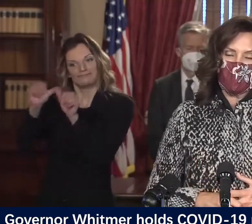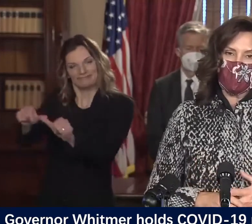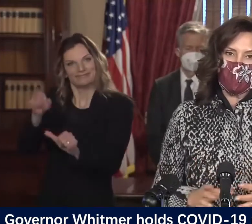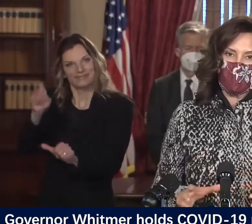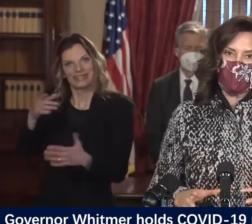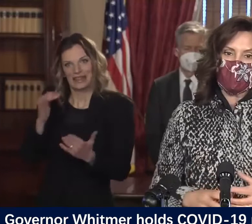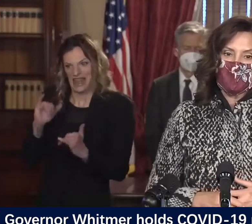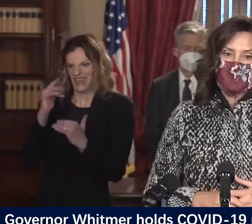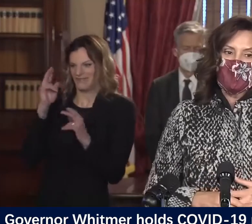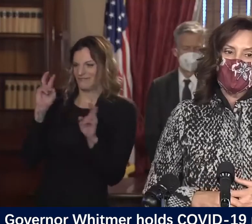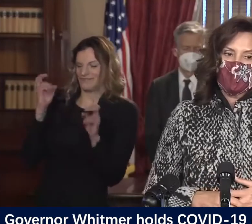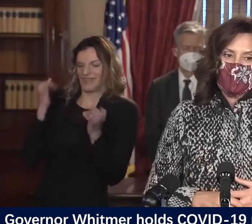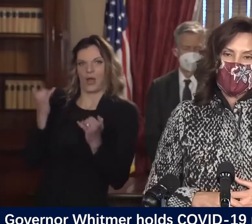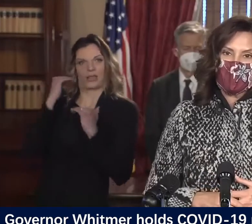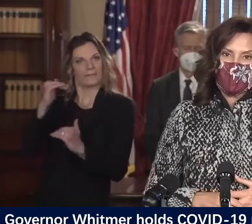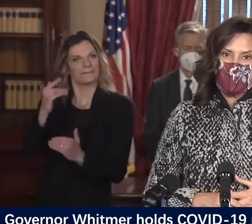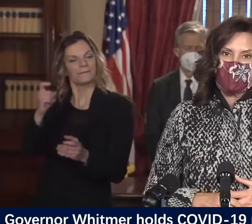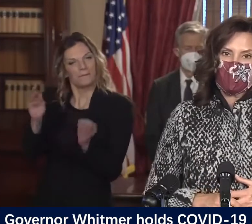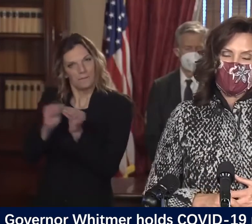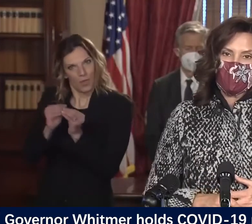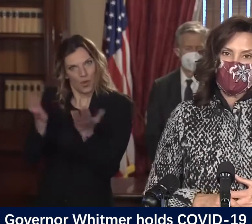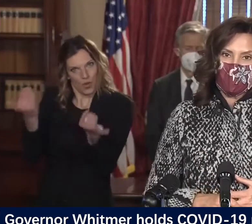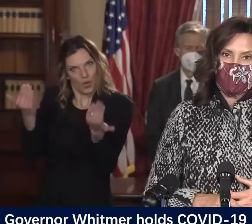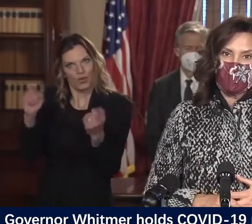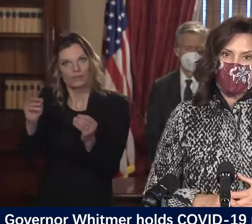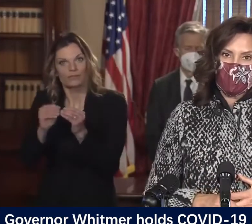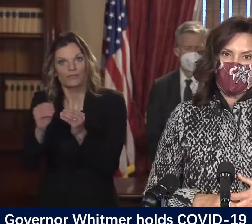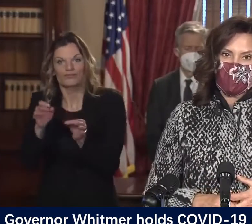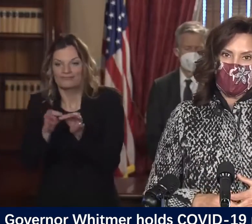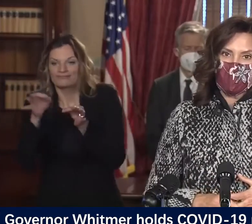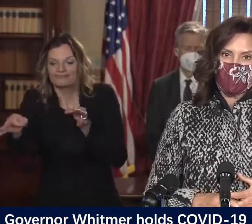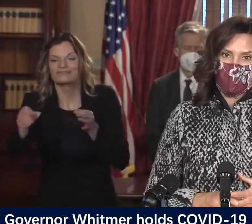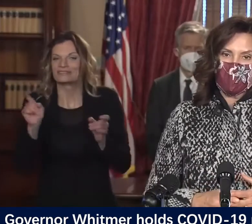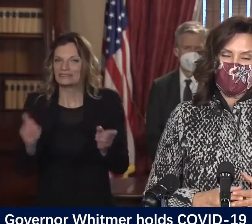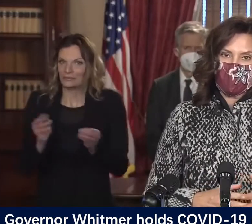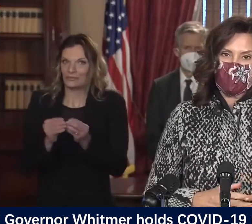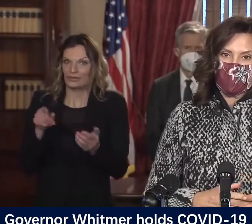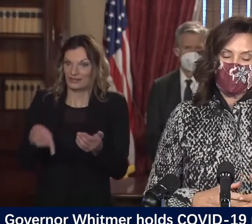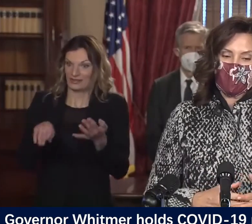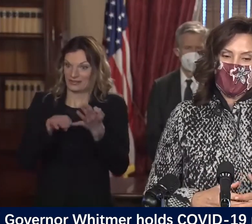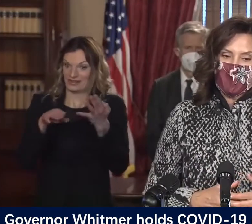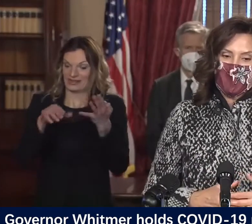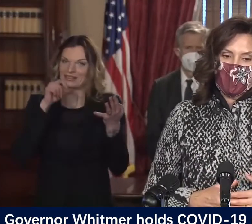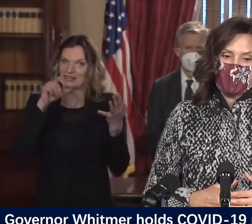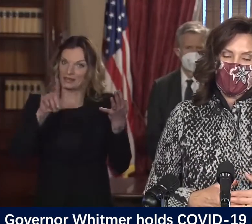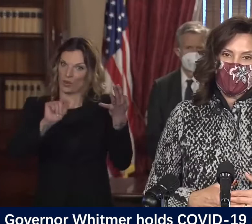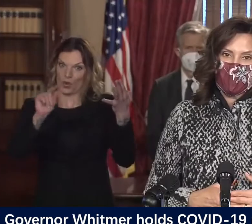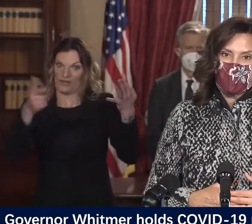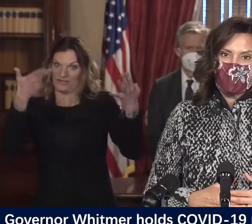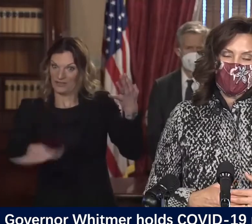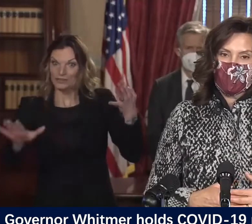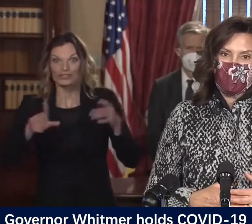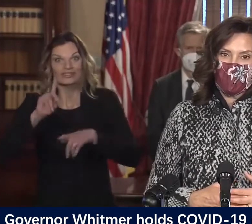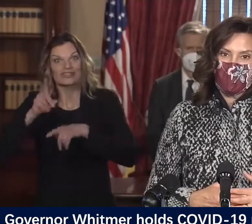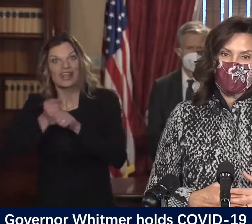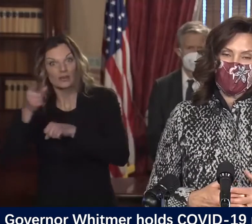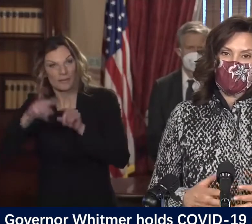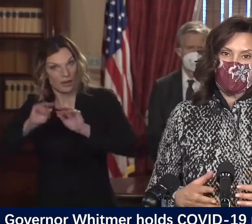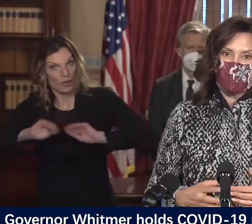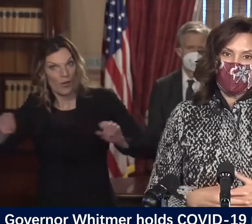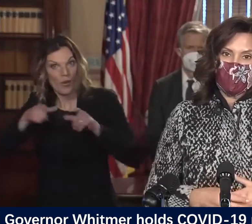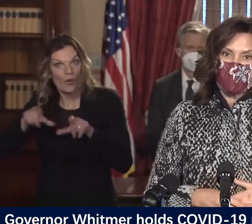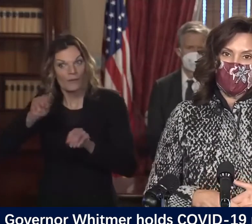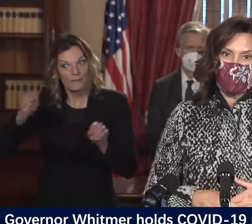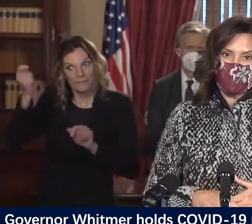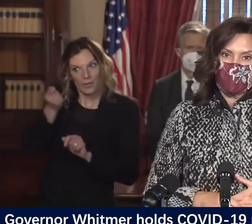unemployment. But regardless, we've got to get this extension beyond the end of this calendar year done, so that on the first